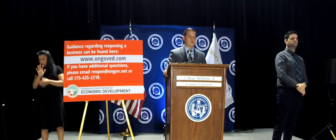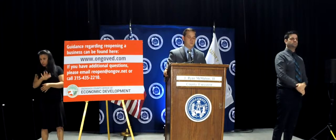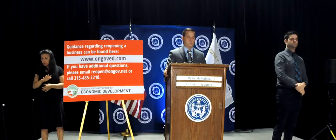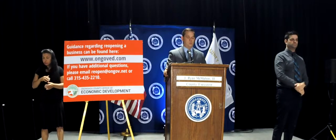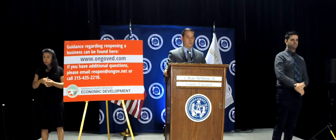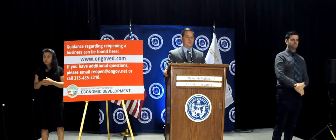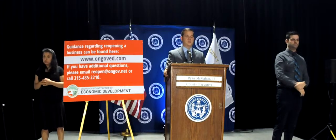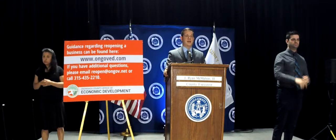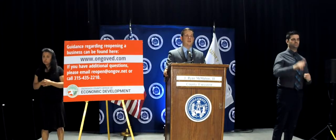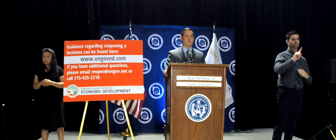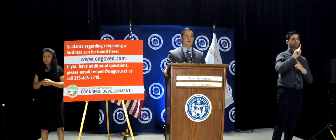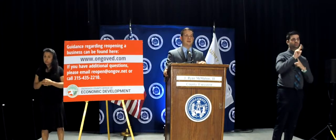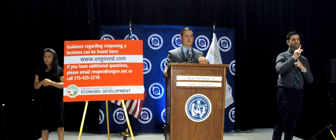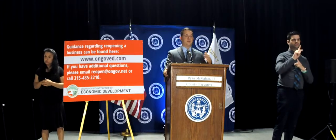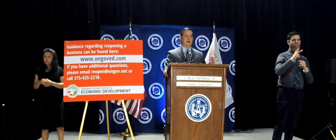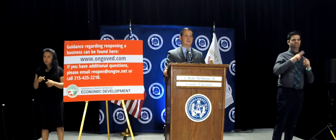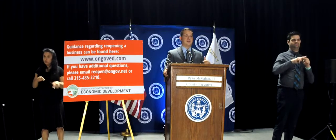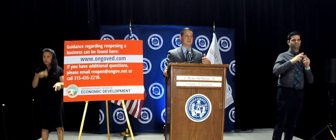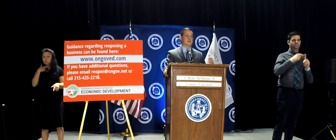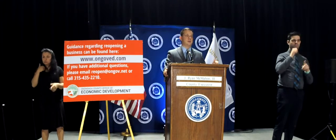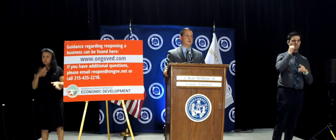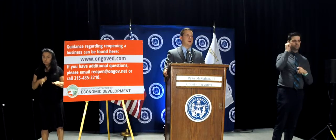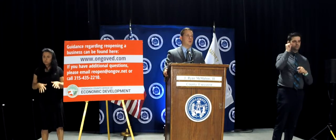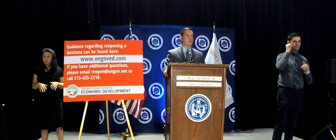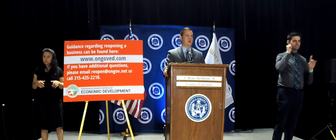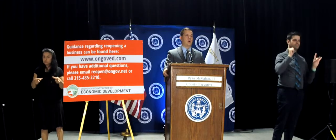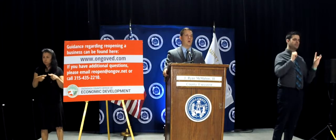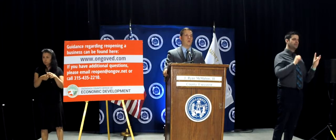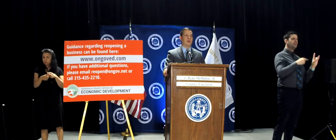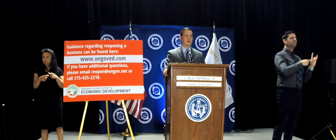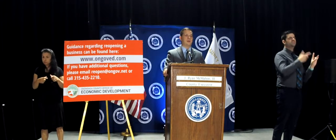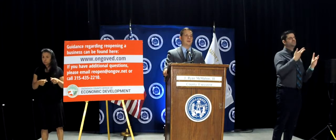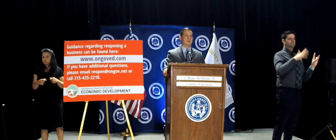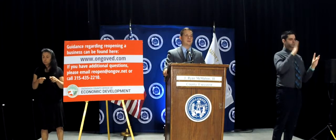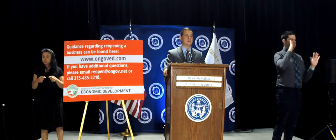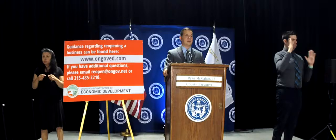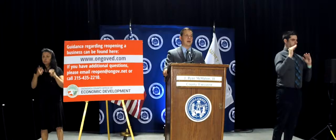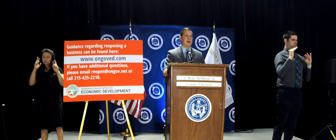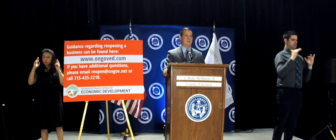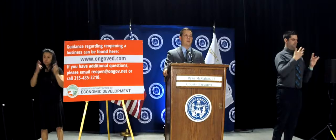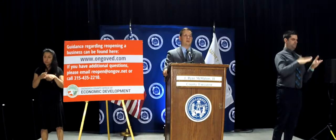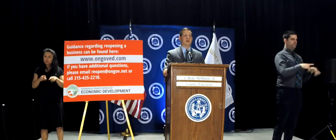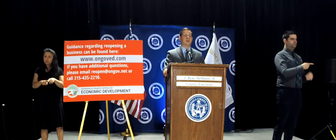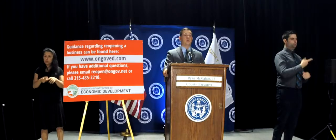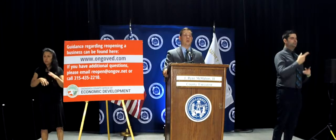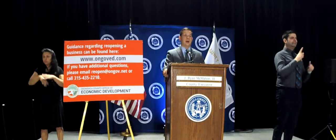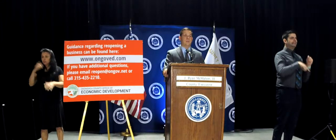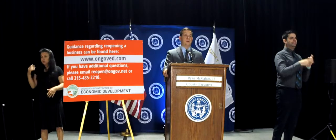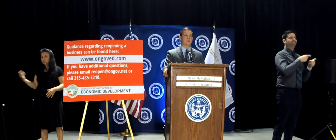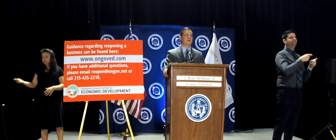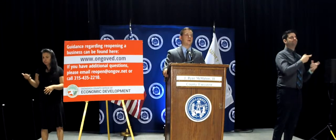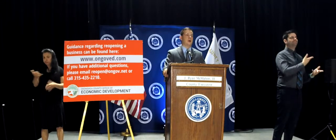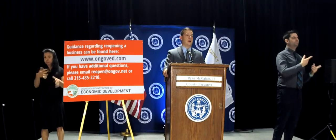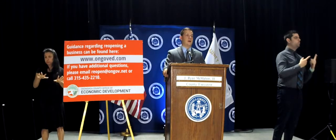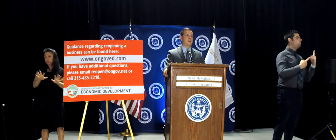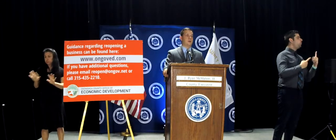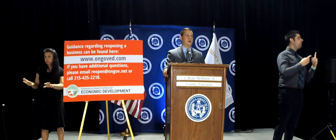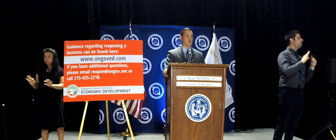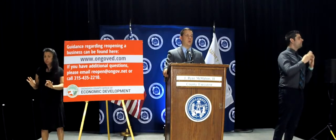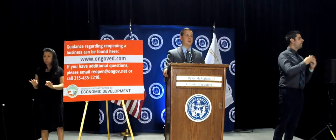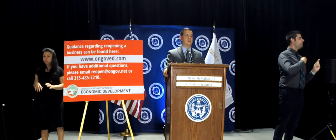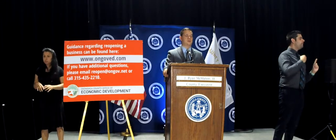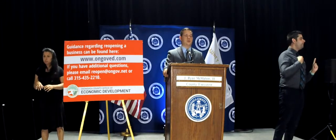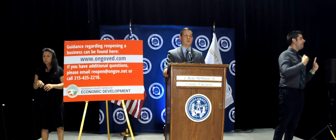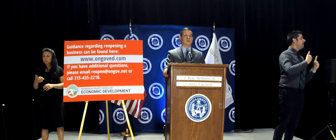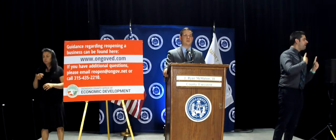For us, this is kind of baked into the process. We know that this can happen and likely will happen. They're